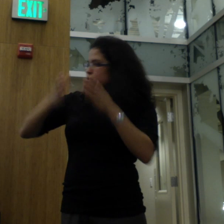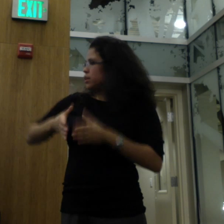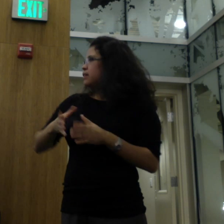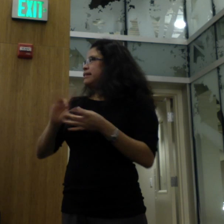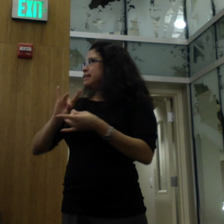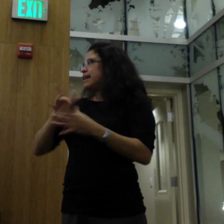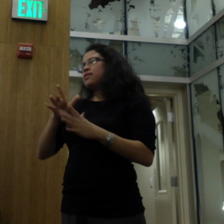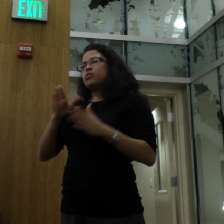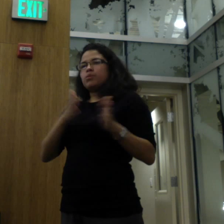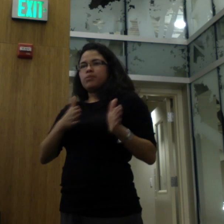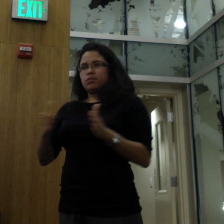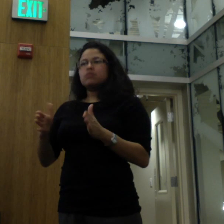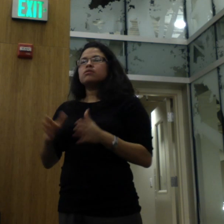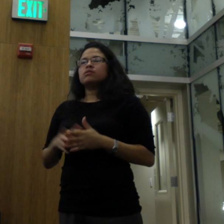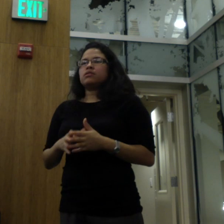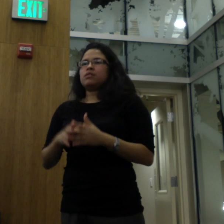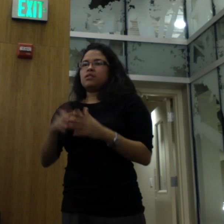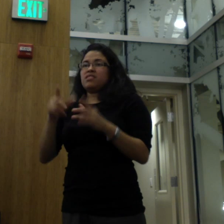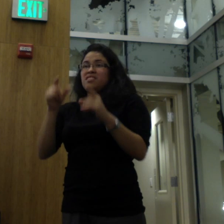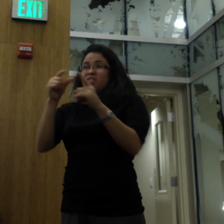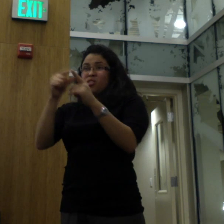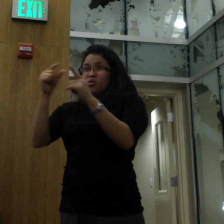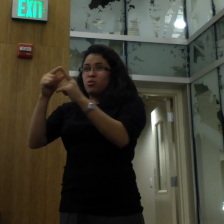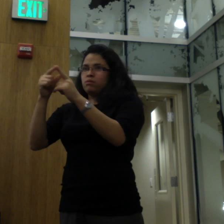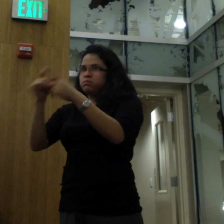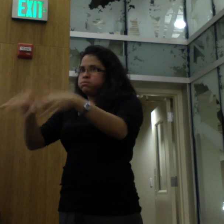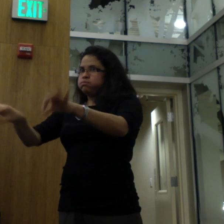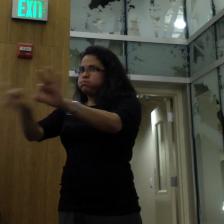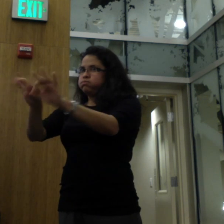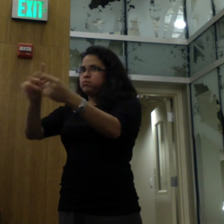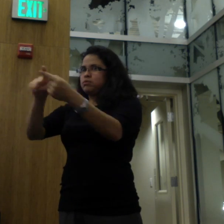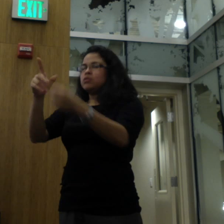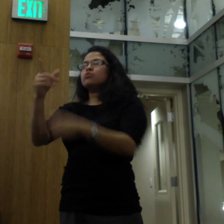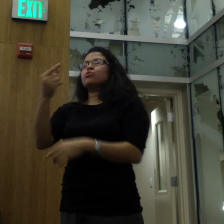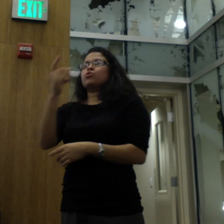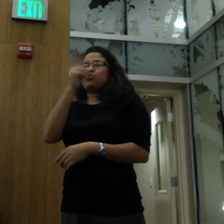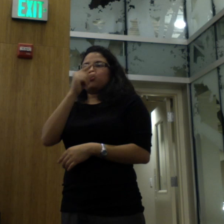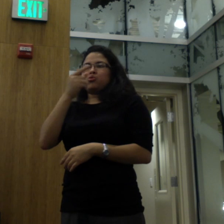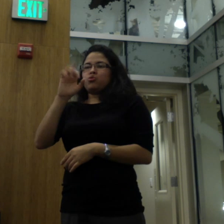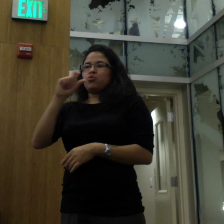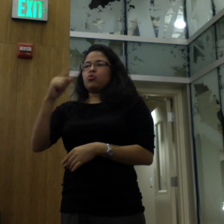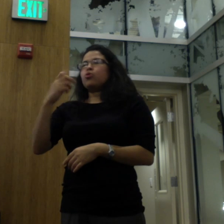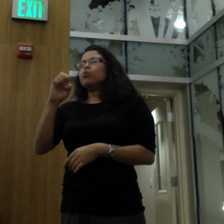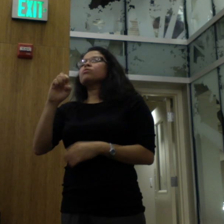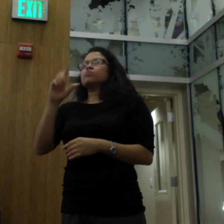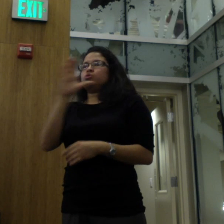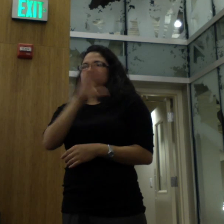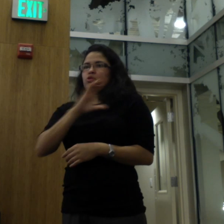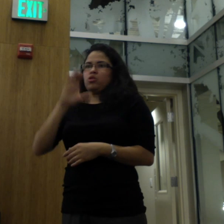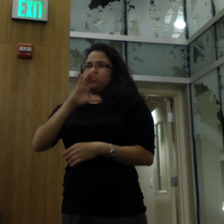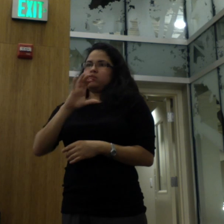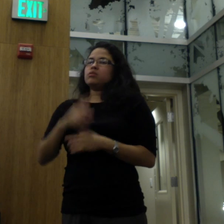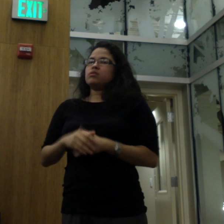preparedness. Those are the keywords that you want to Google search. You're going to get all kinds of stuff. All kinds of